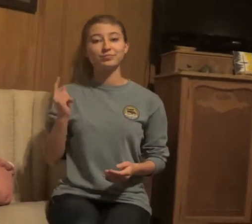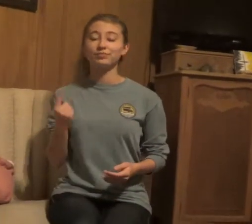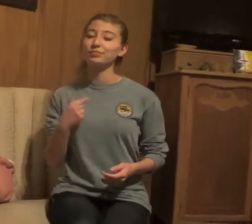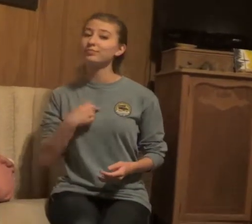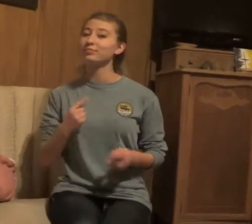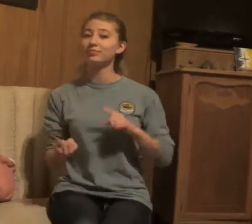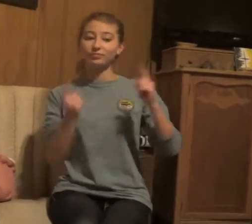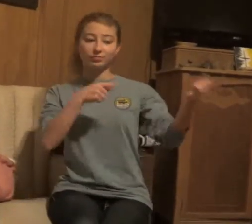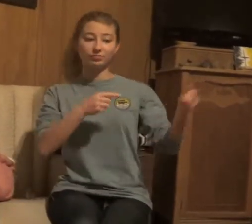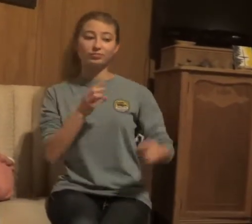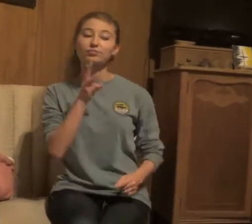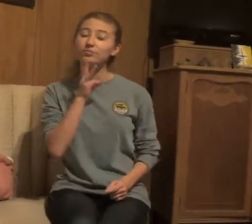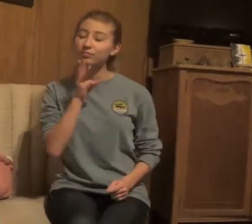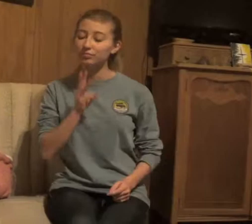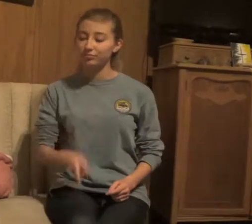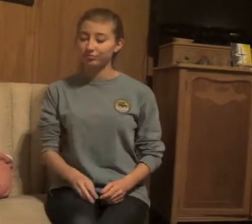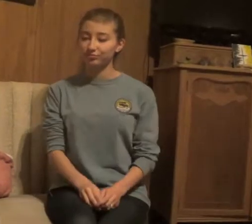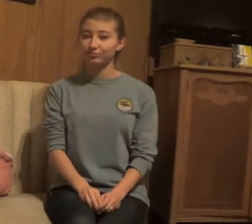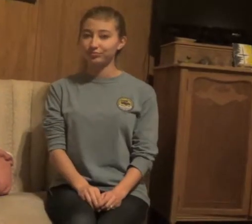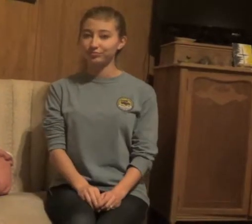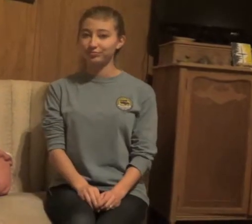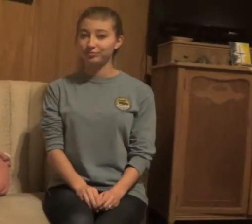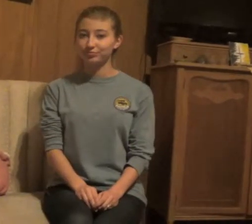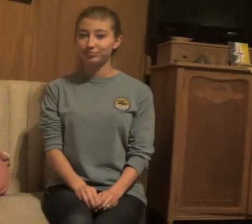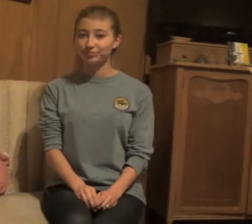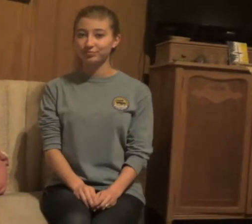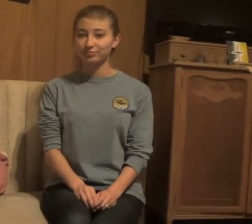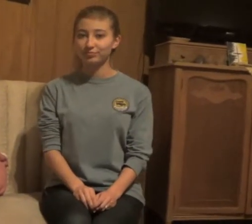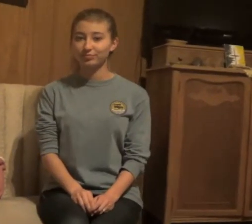went to the water's bed. bit too long. He And he Thank